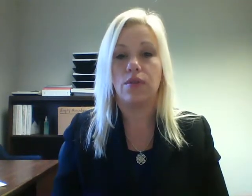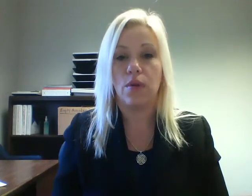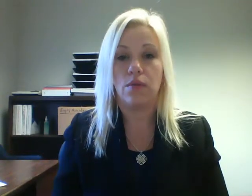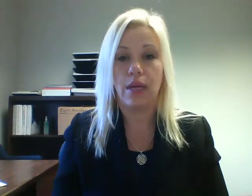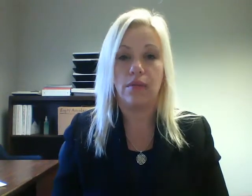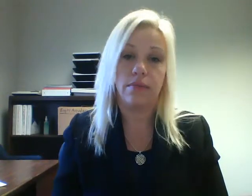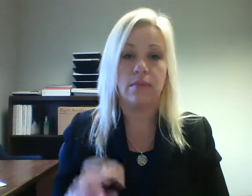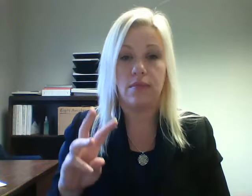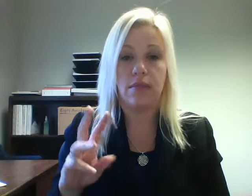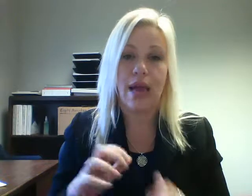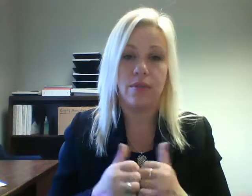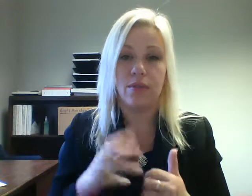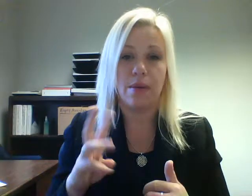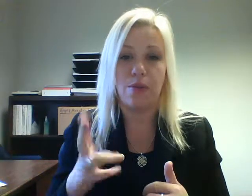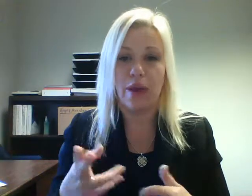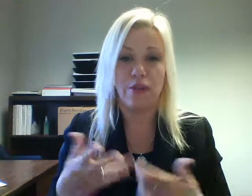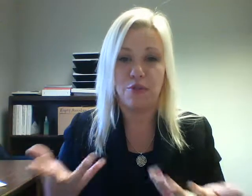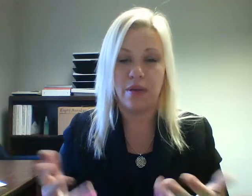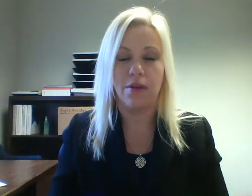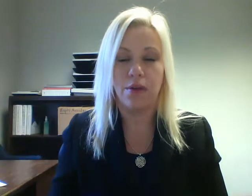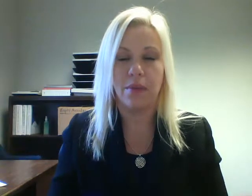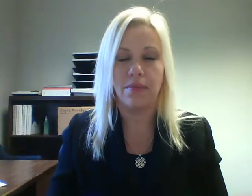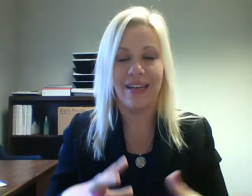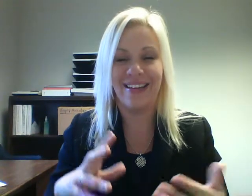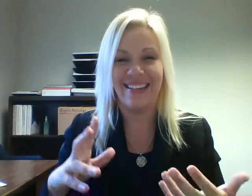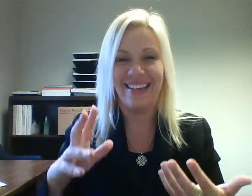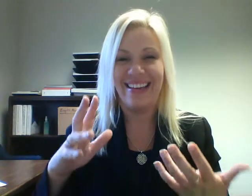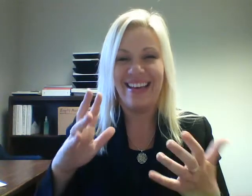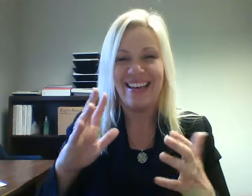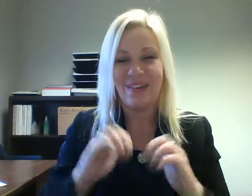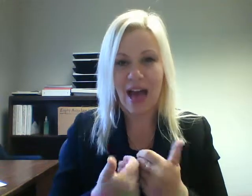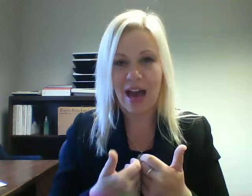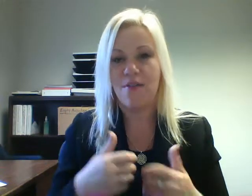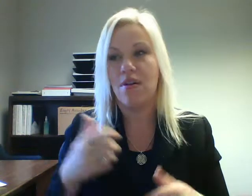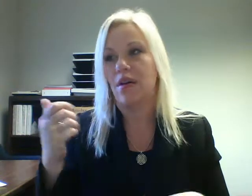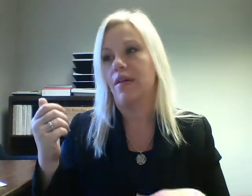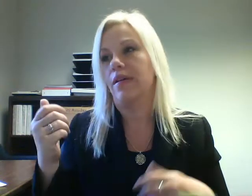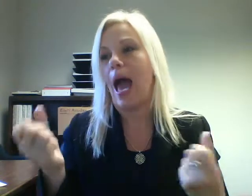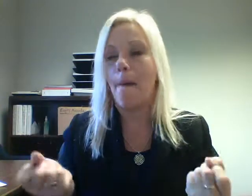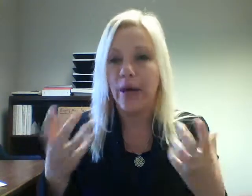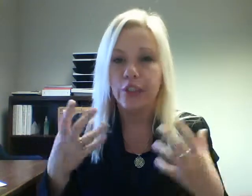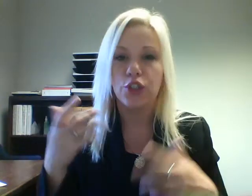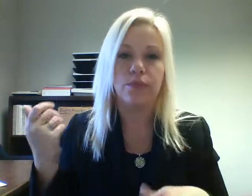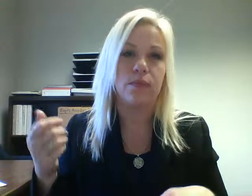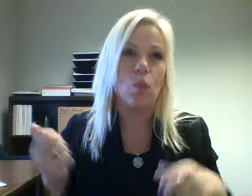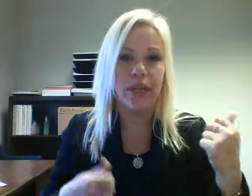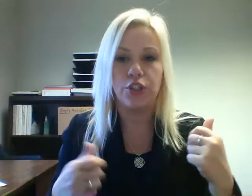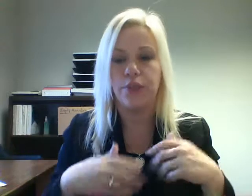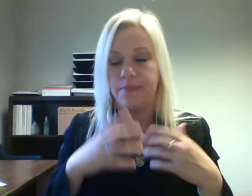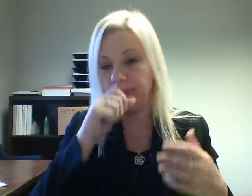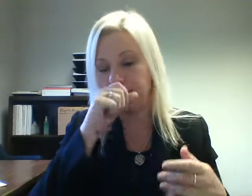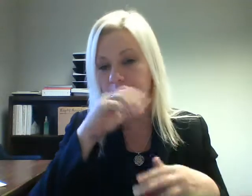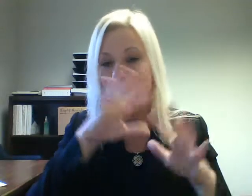Also, well, how isn't WH, but you know. So how much, which, all